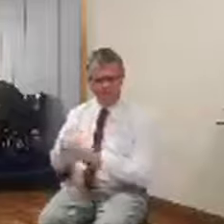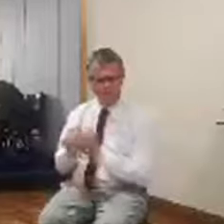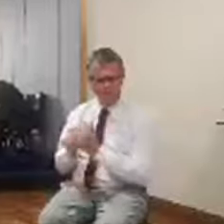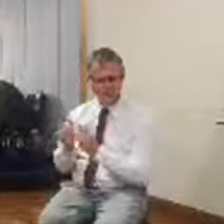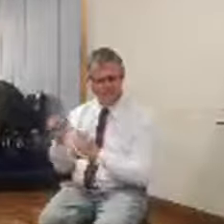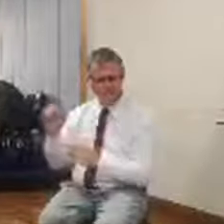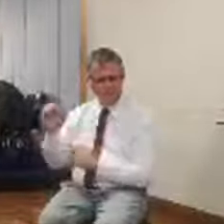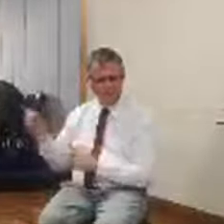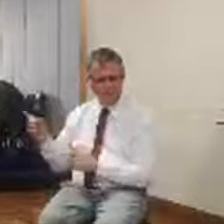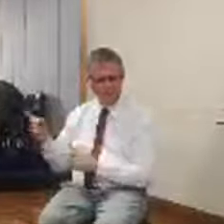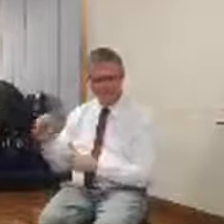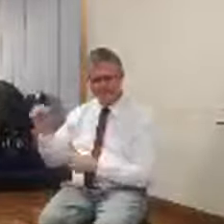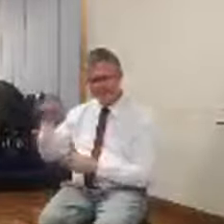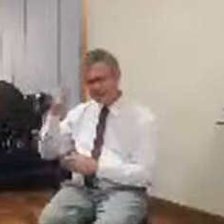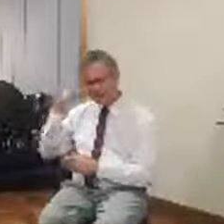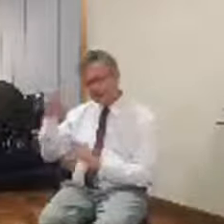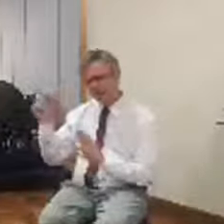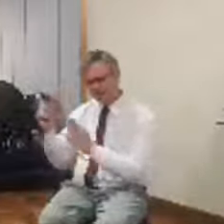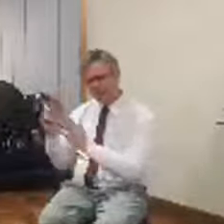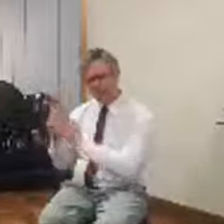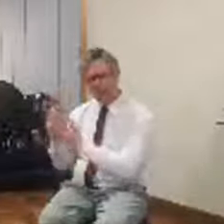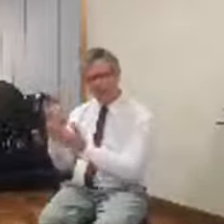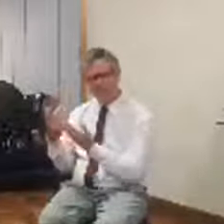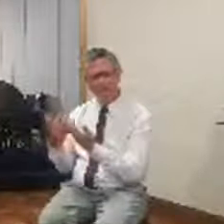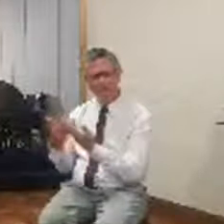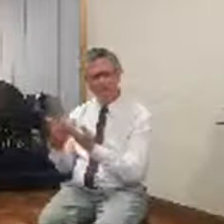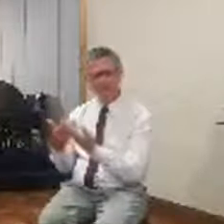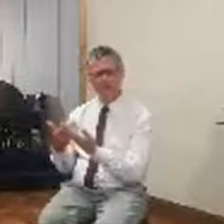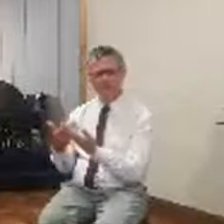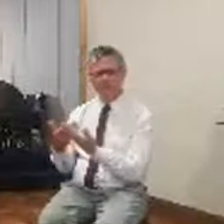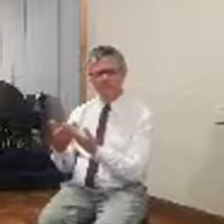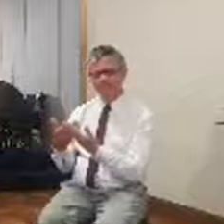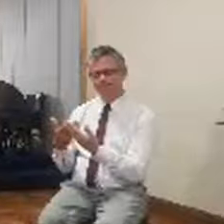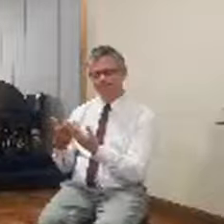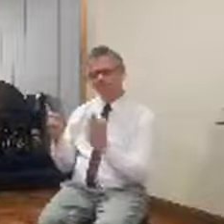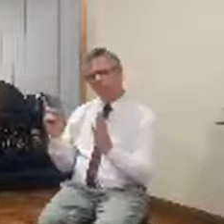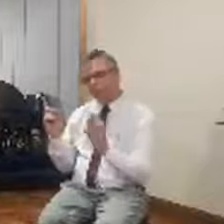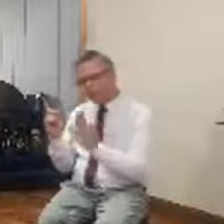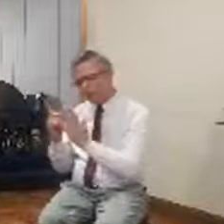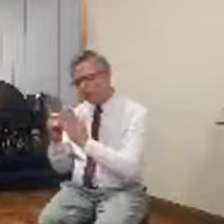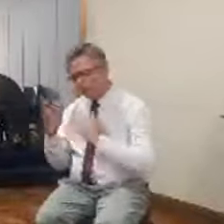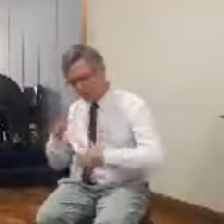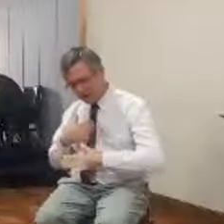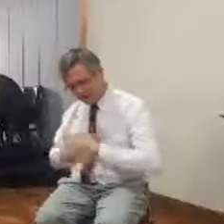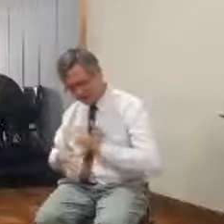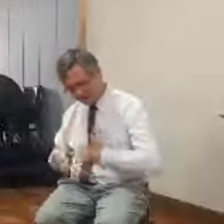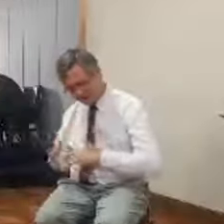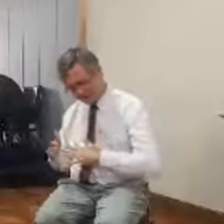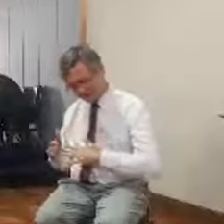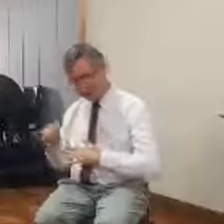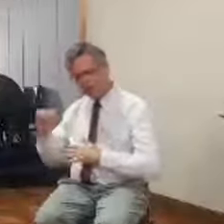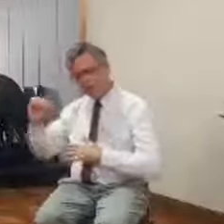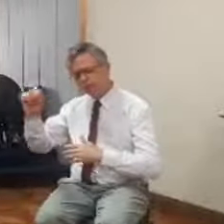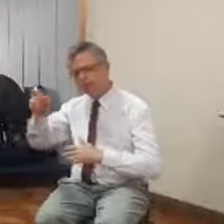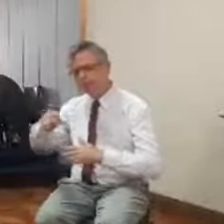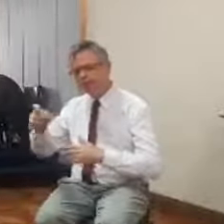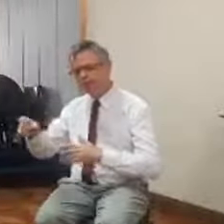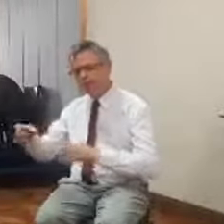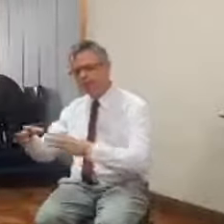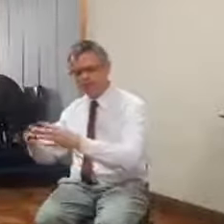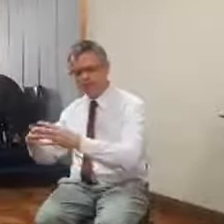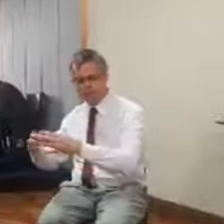come. We come humbly to draw near as a company of people. Lord, afresh be pleased